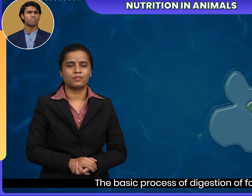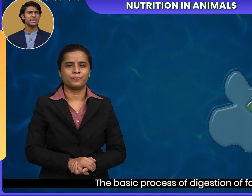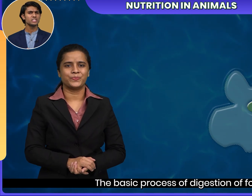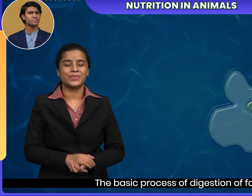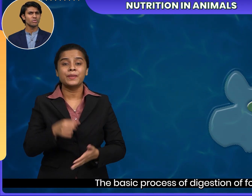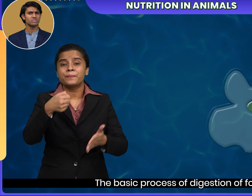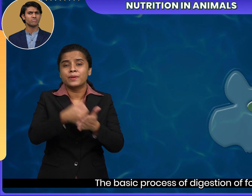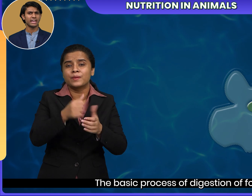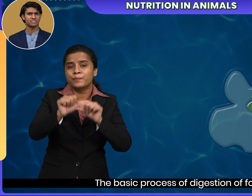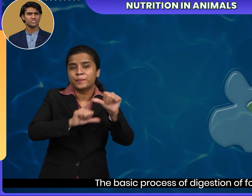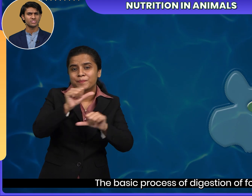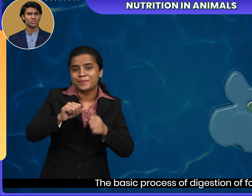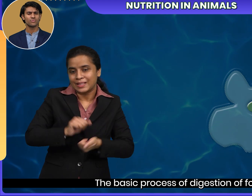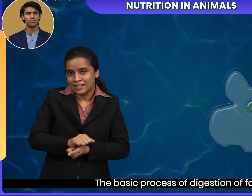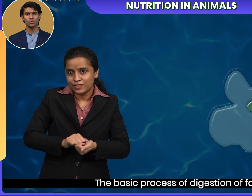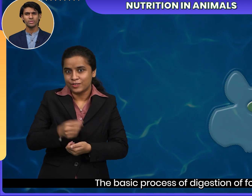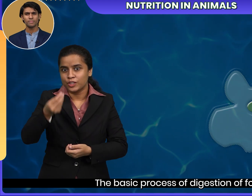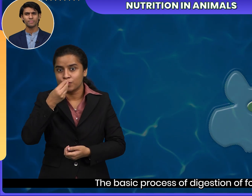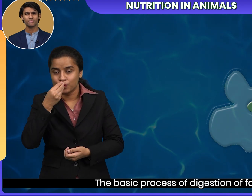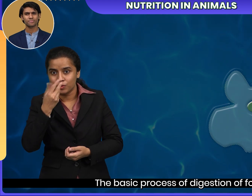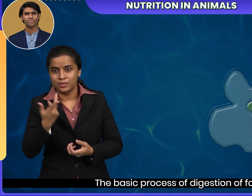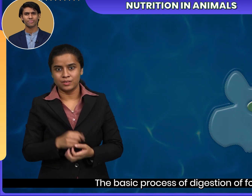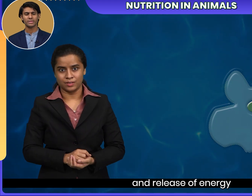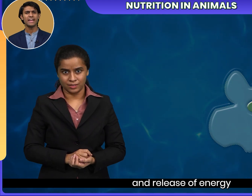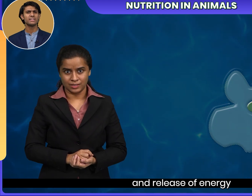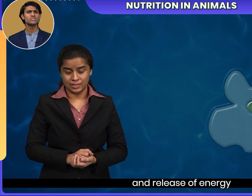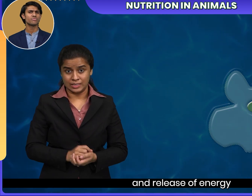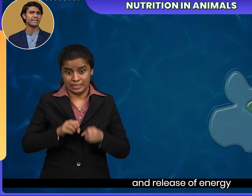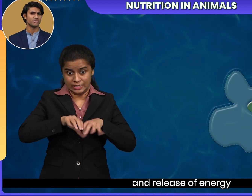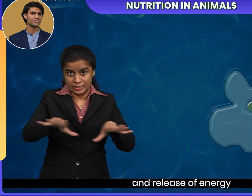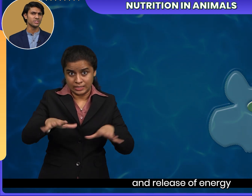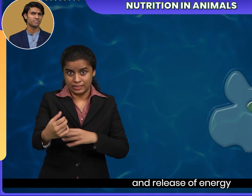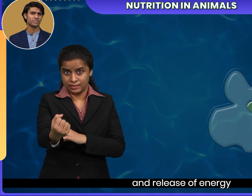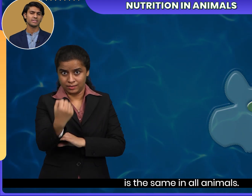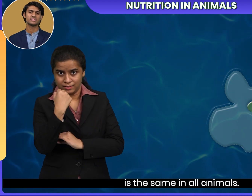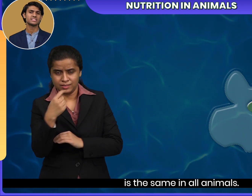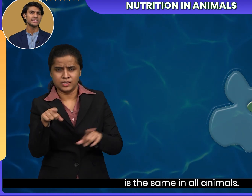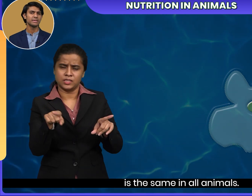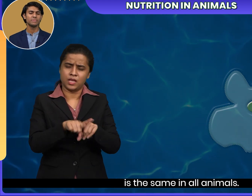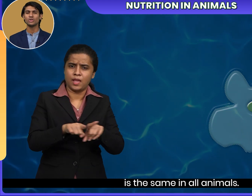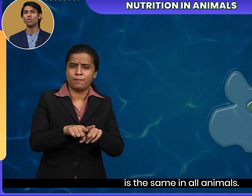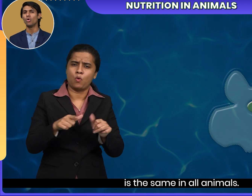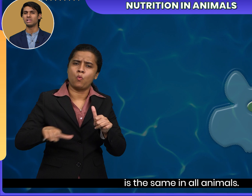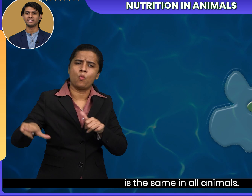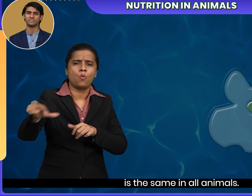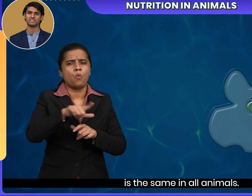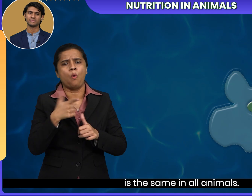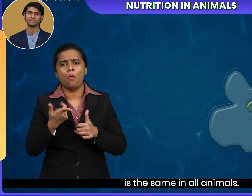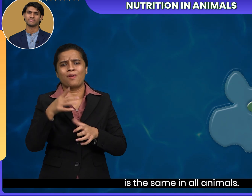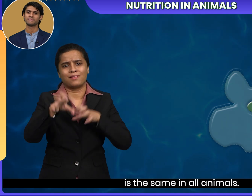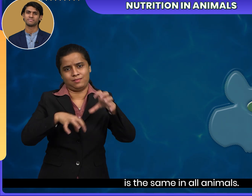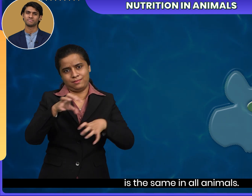So the basic process of digestion of food and release of energy is the same in all